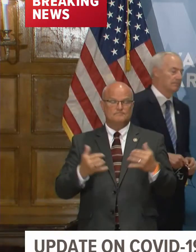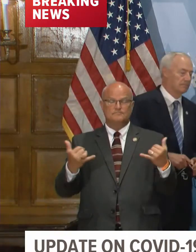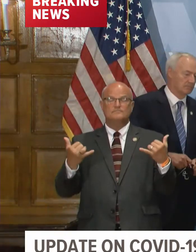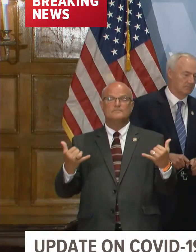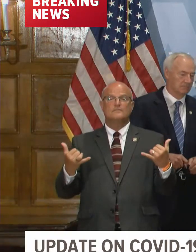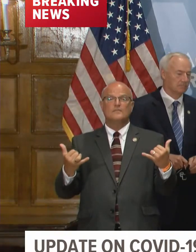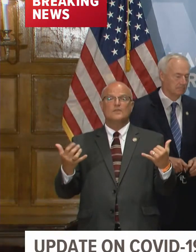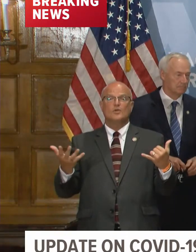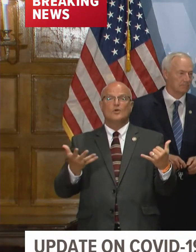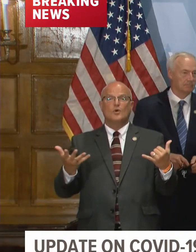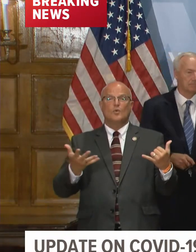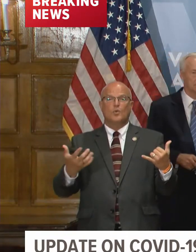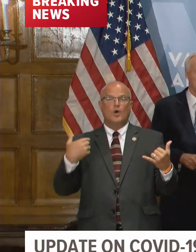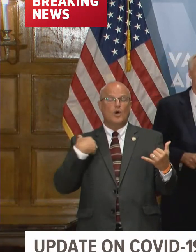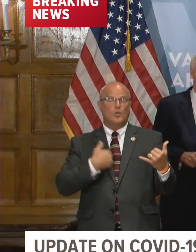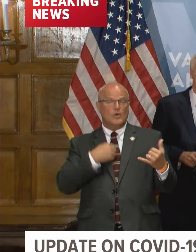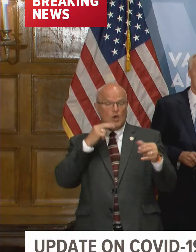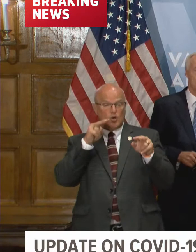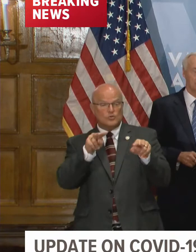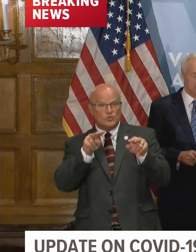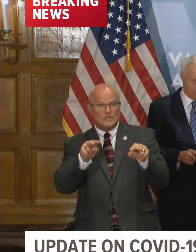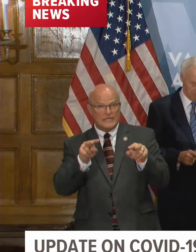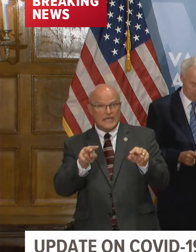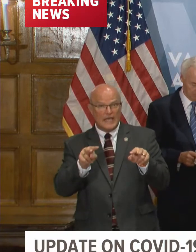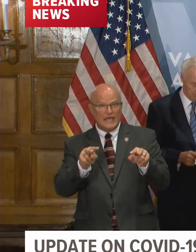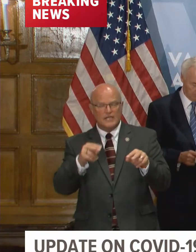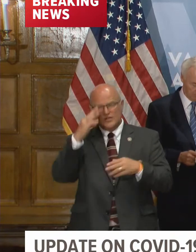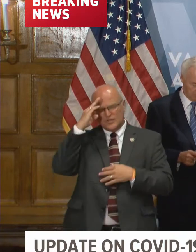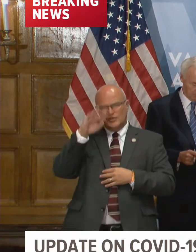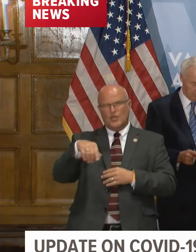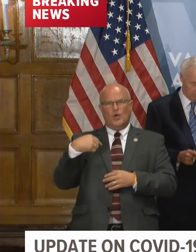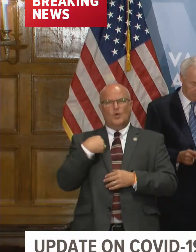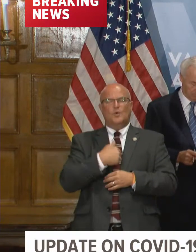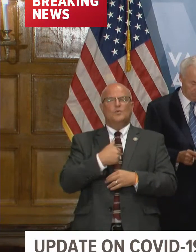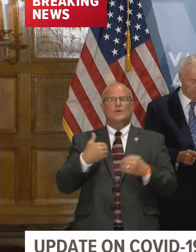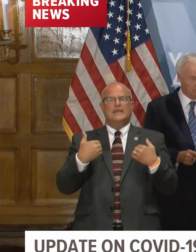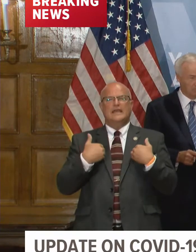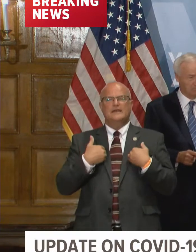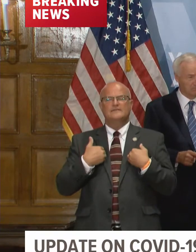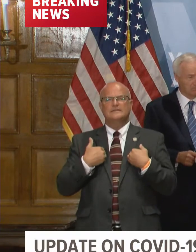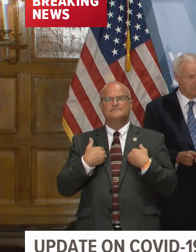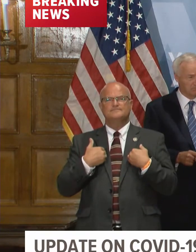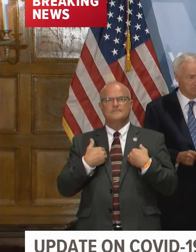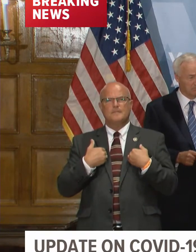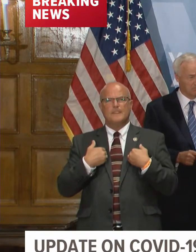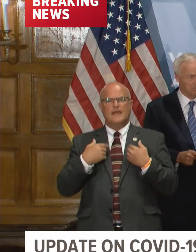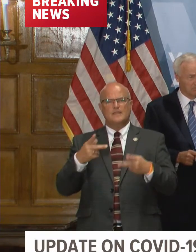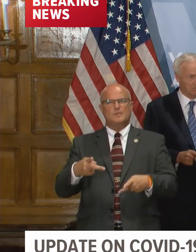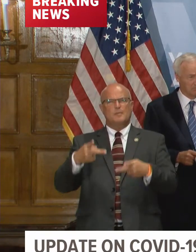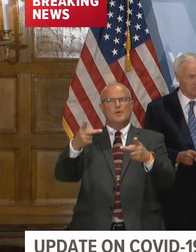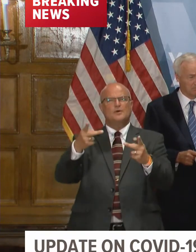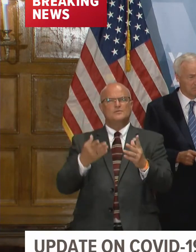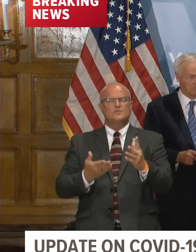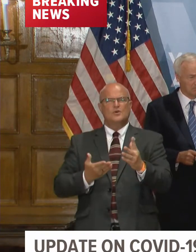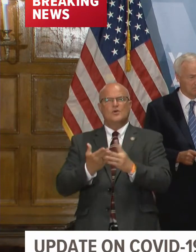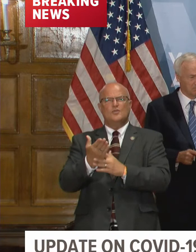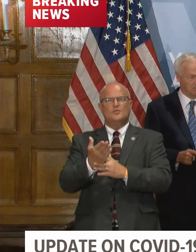Now, what we are looking at is, we got those proposals